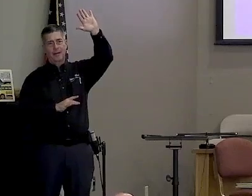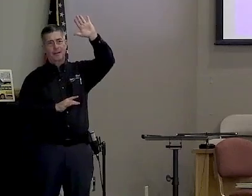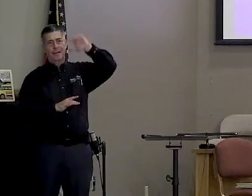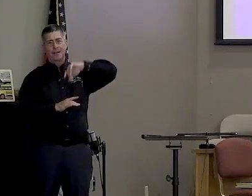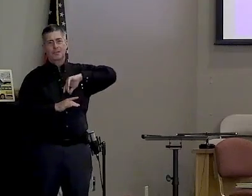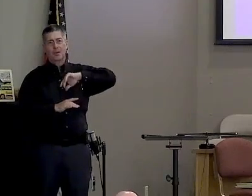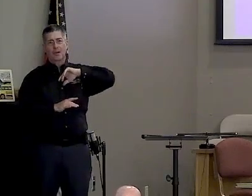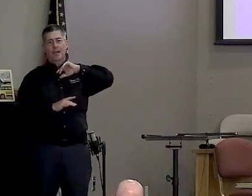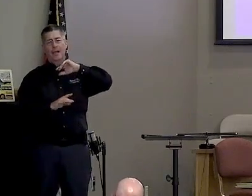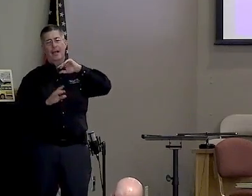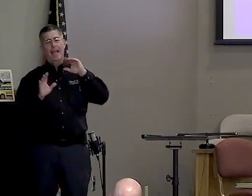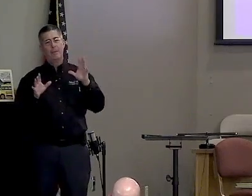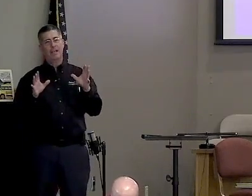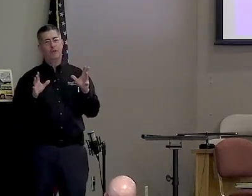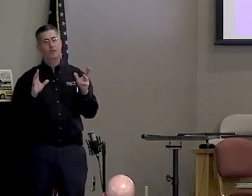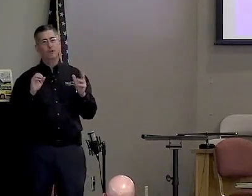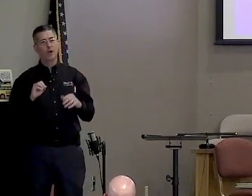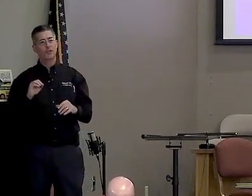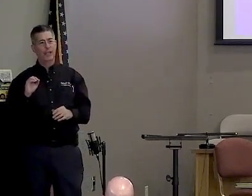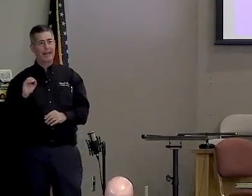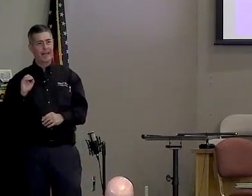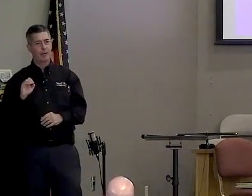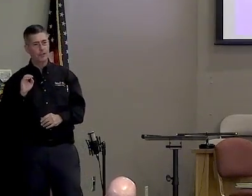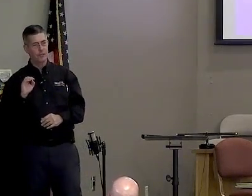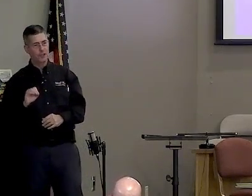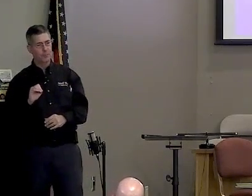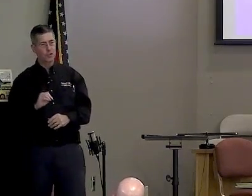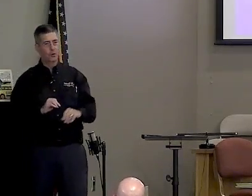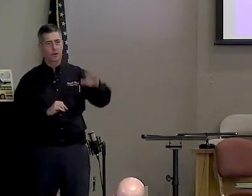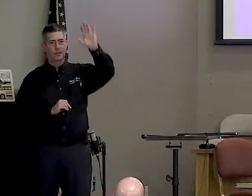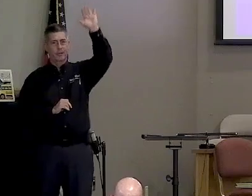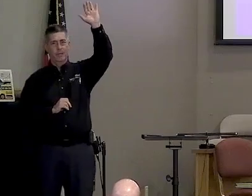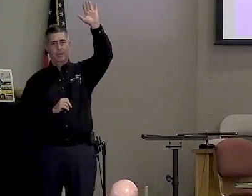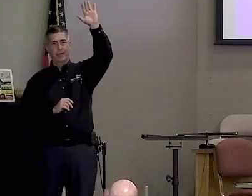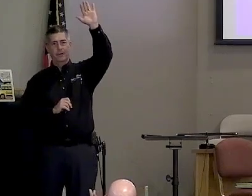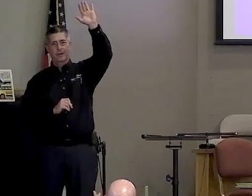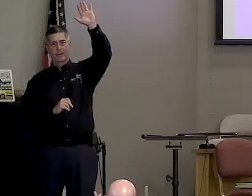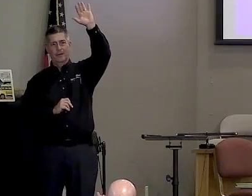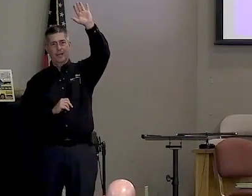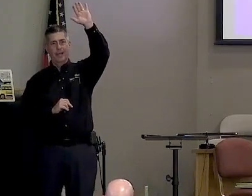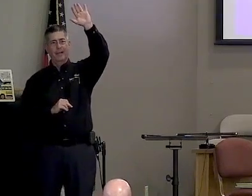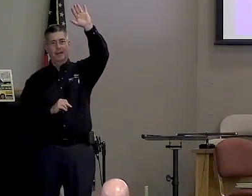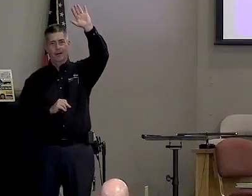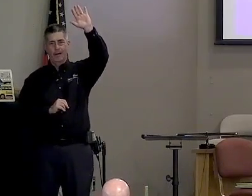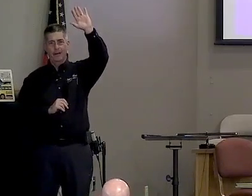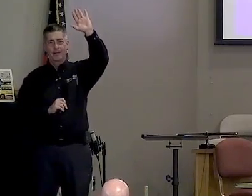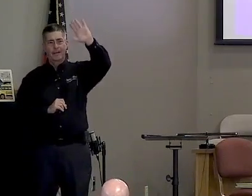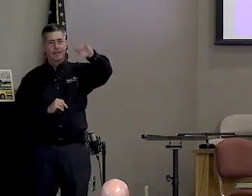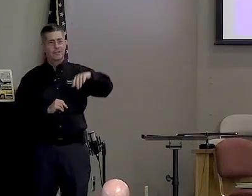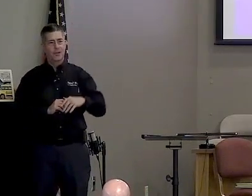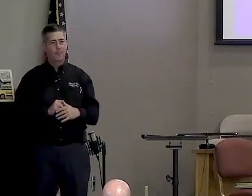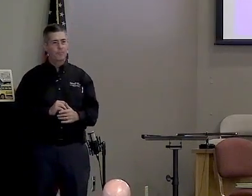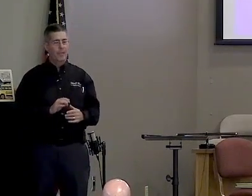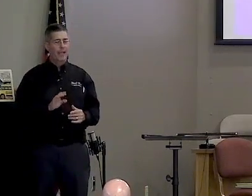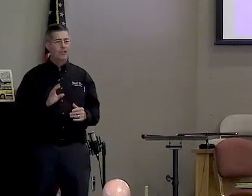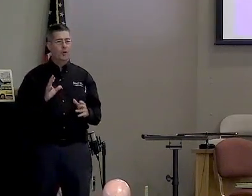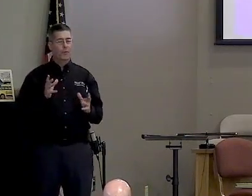So how many of you know sign language of some sort? A little bit. Okay. All right. So in